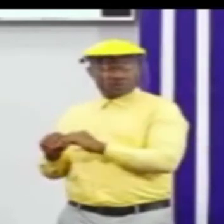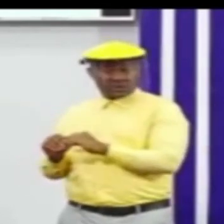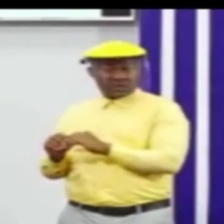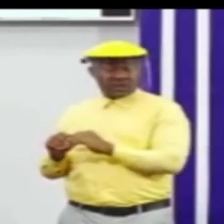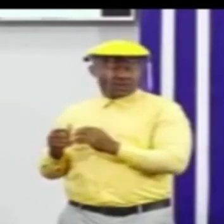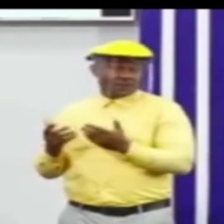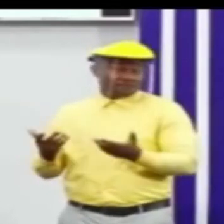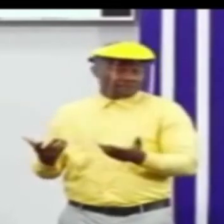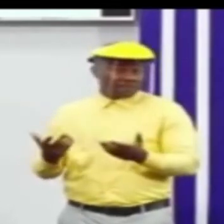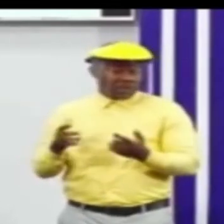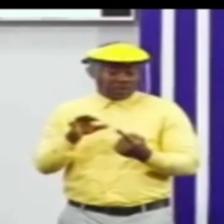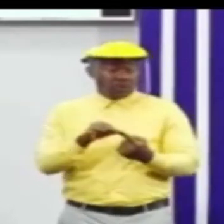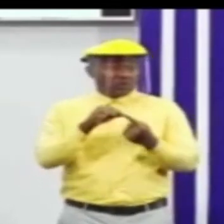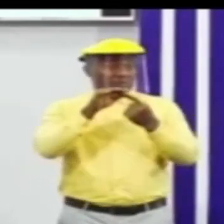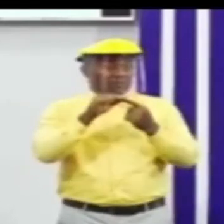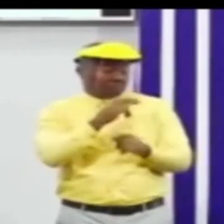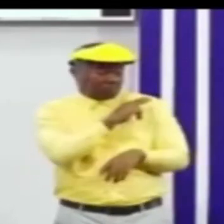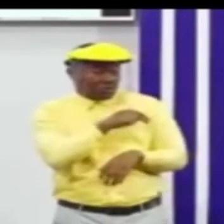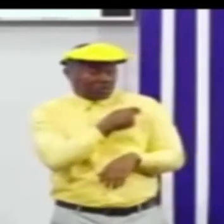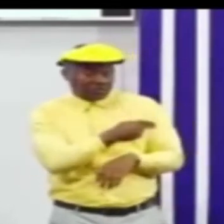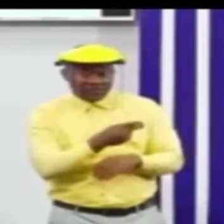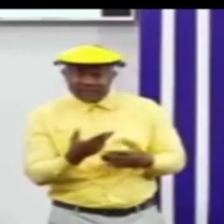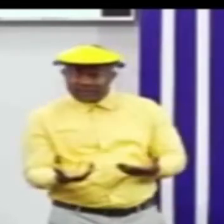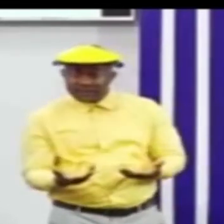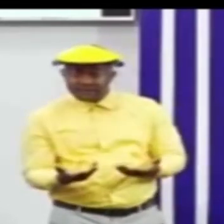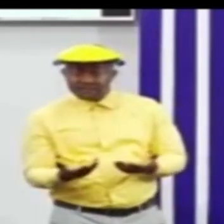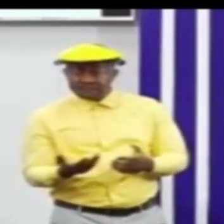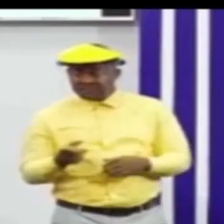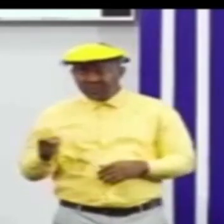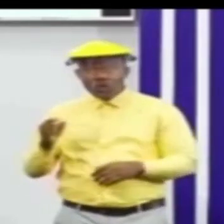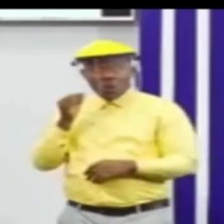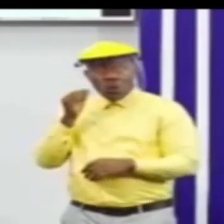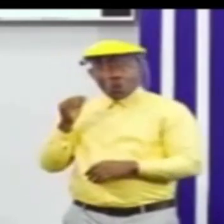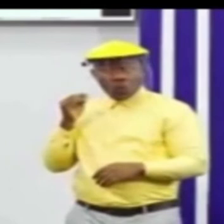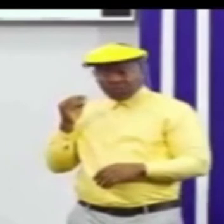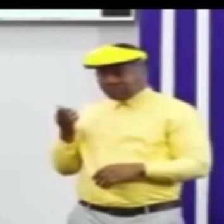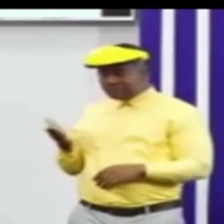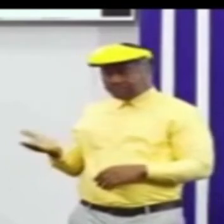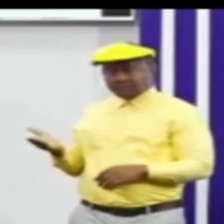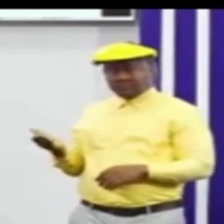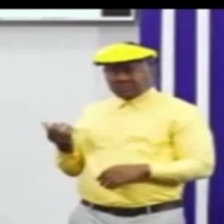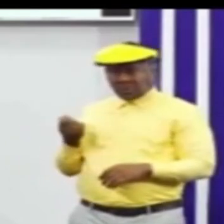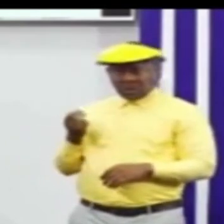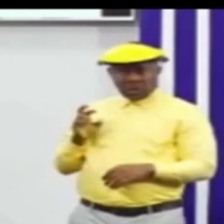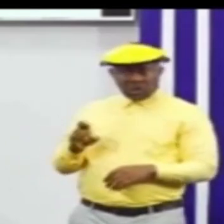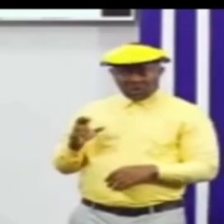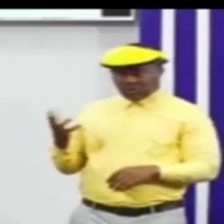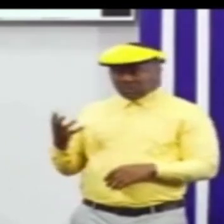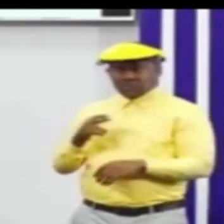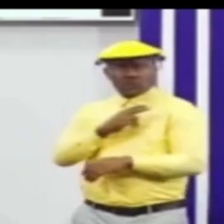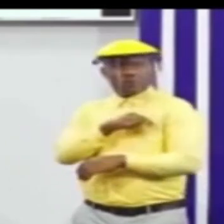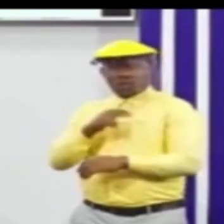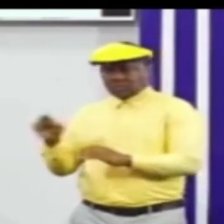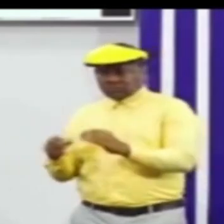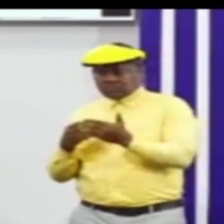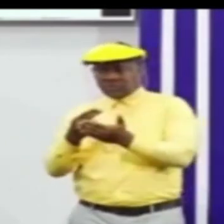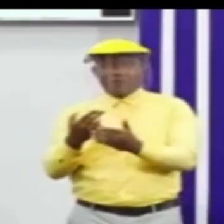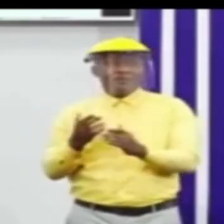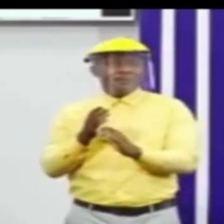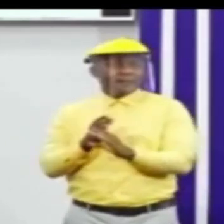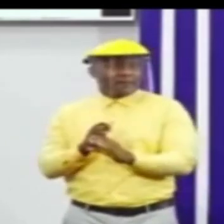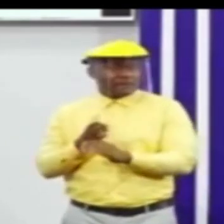either in a special isolation center, isolation at home, or they are in our facilities being cared